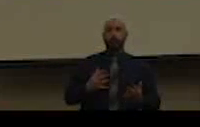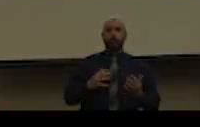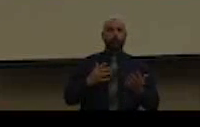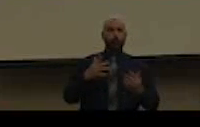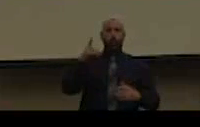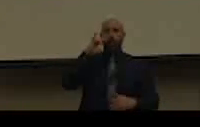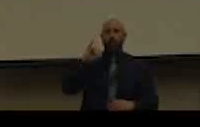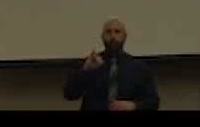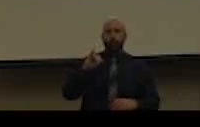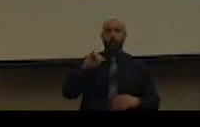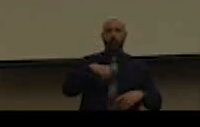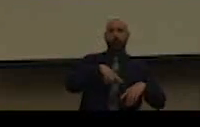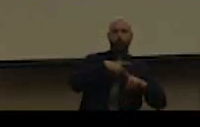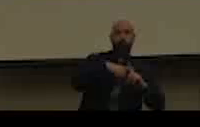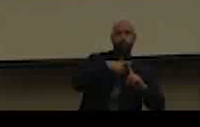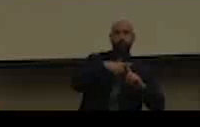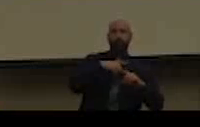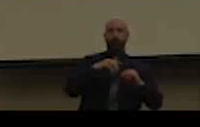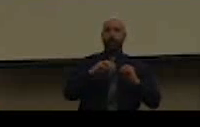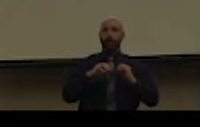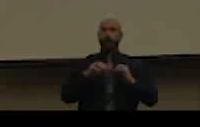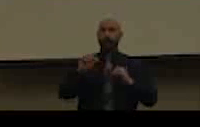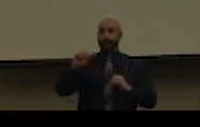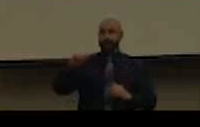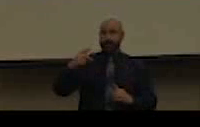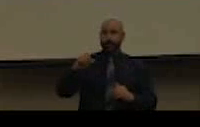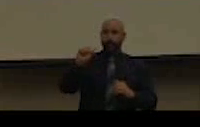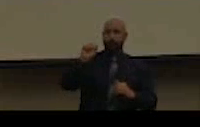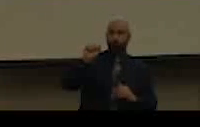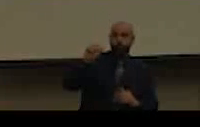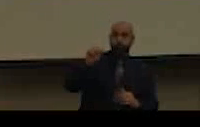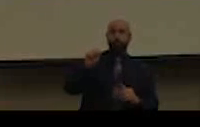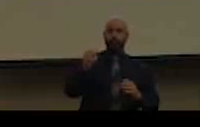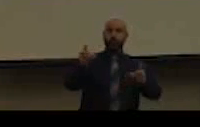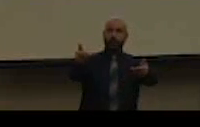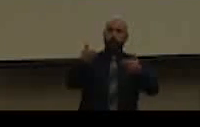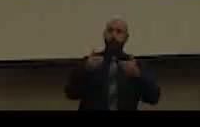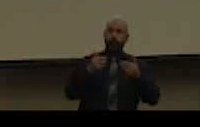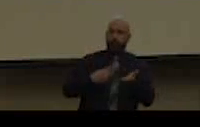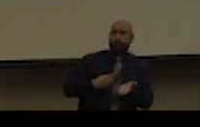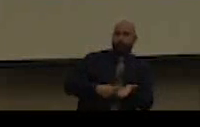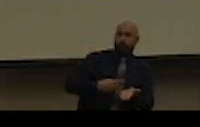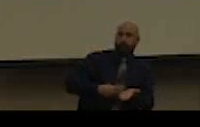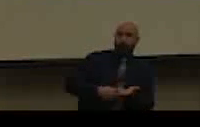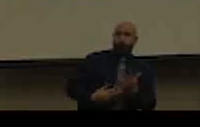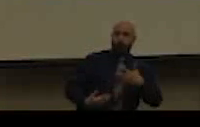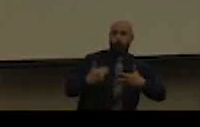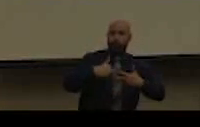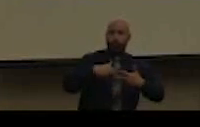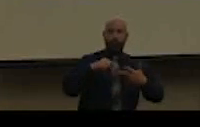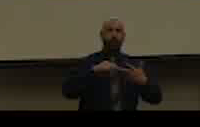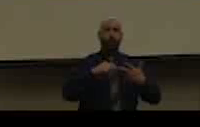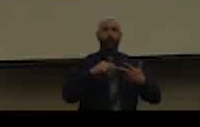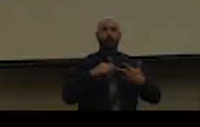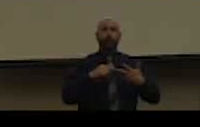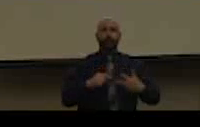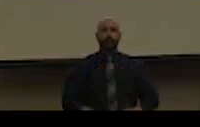steps of doing that. And inviting people in to have that conversation where they want to. It's really important.